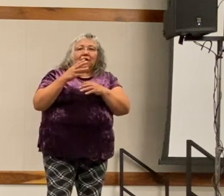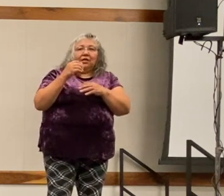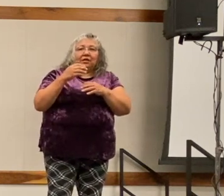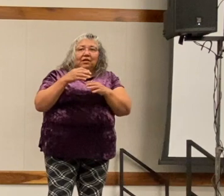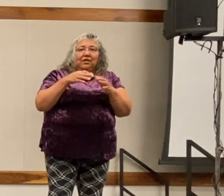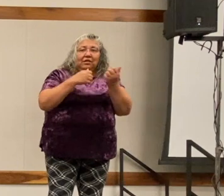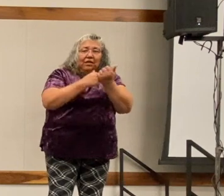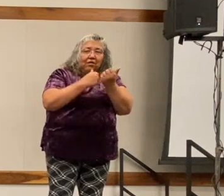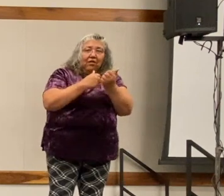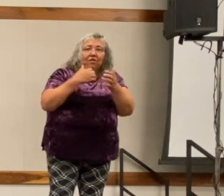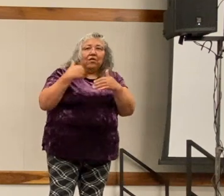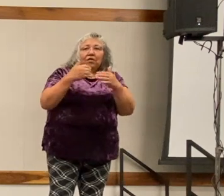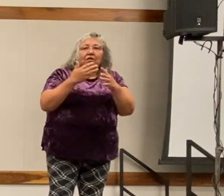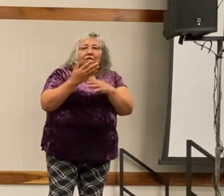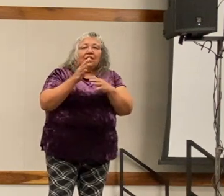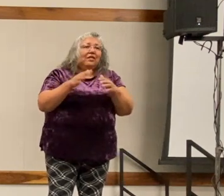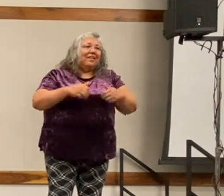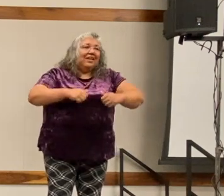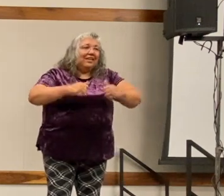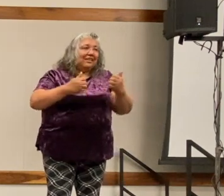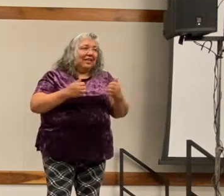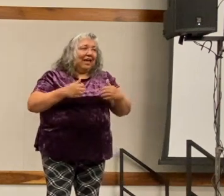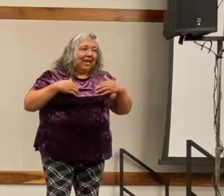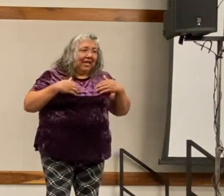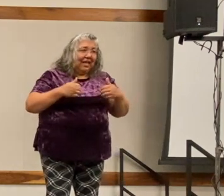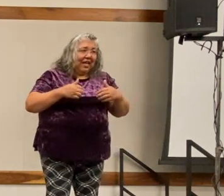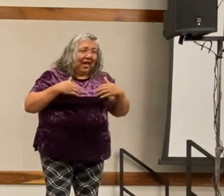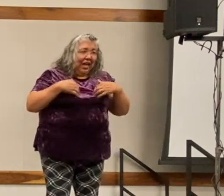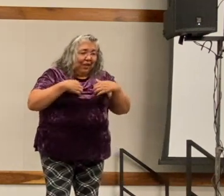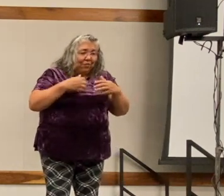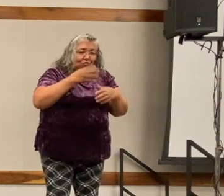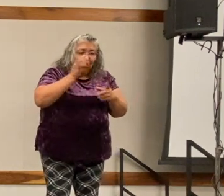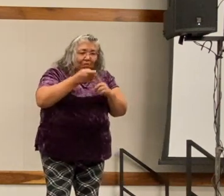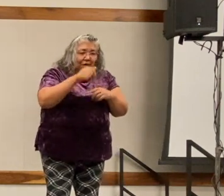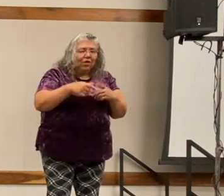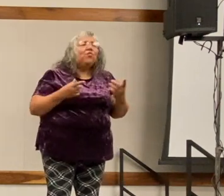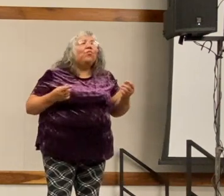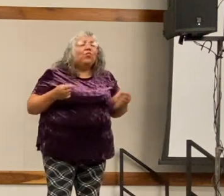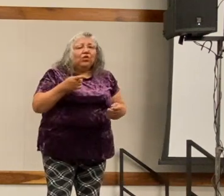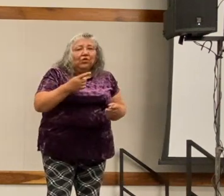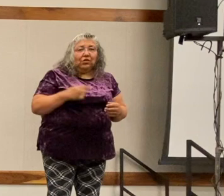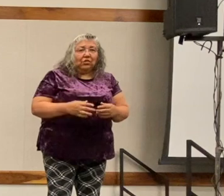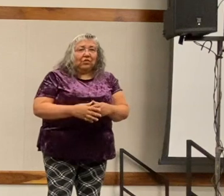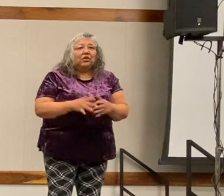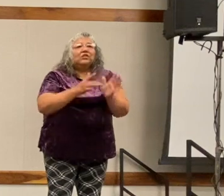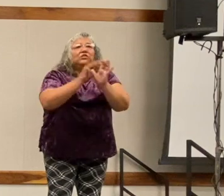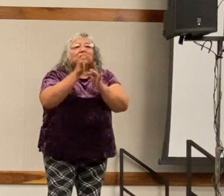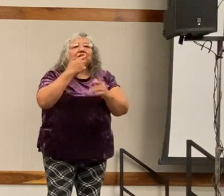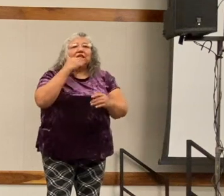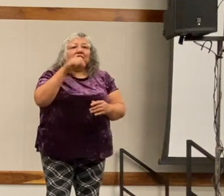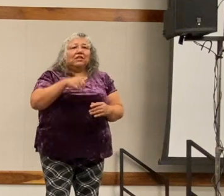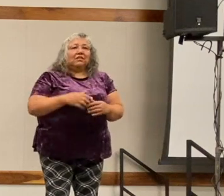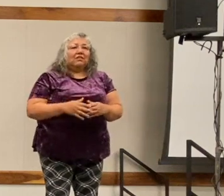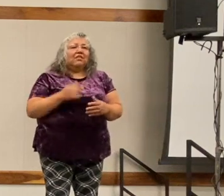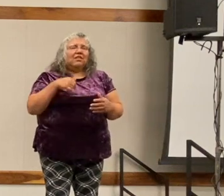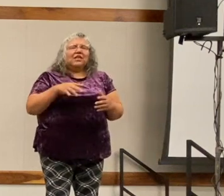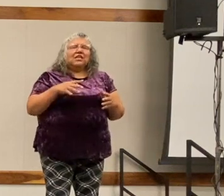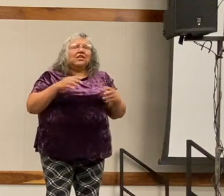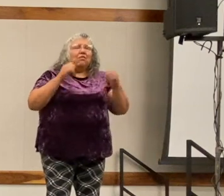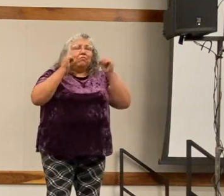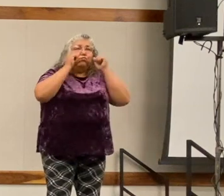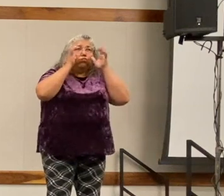his sons drank from here, even his livestock drank from here. What are you gonna do?" Right? And Jesus says this is so